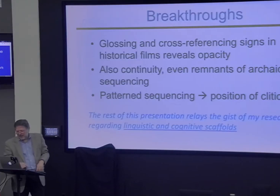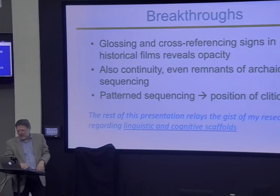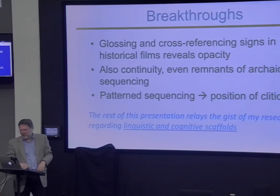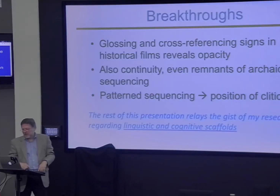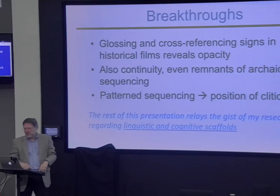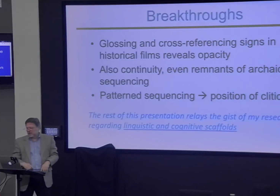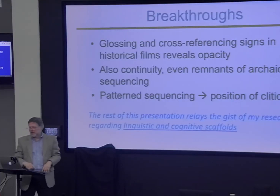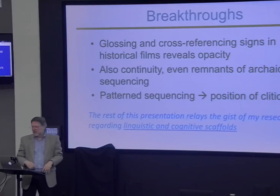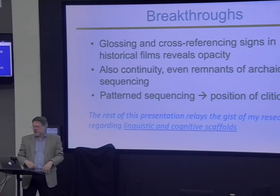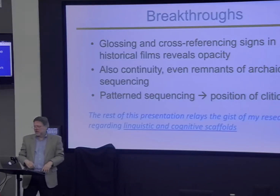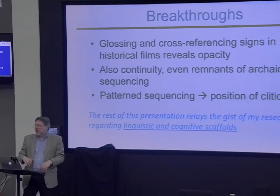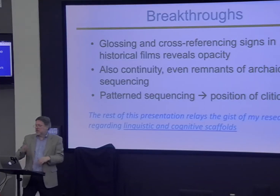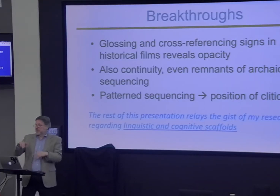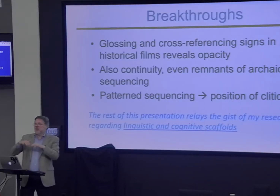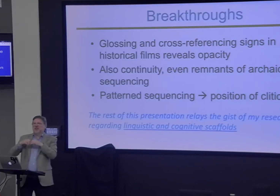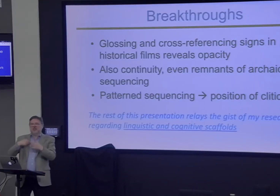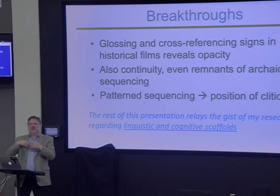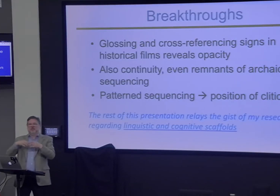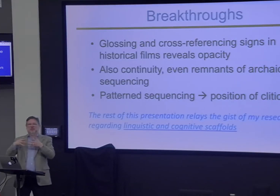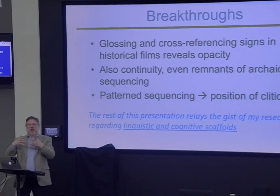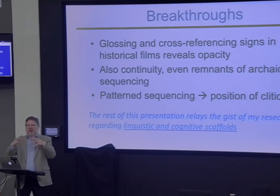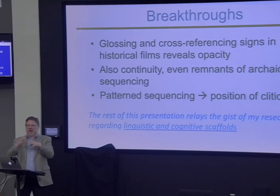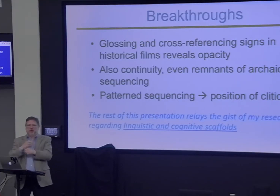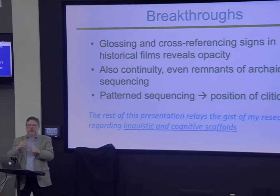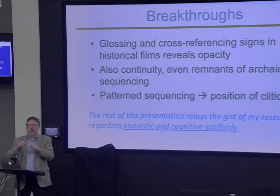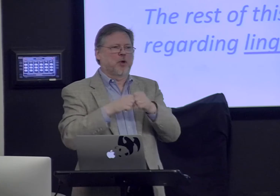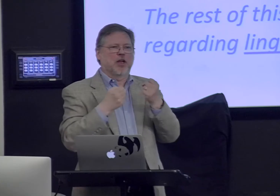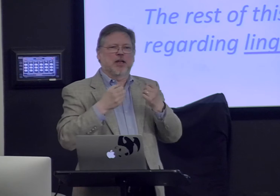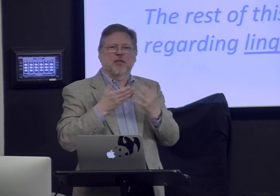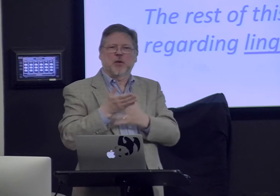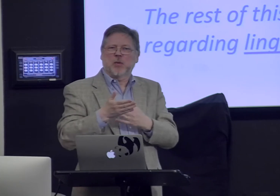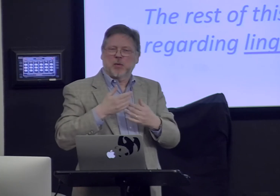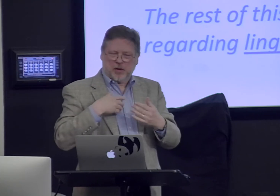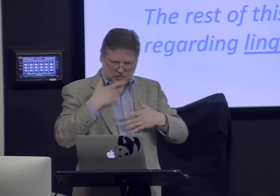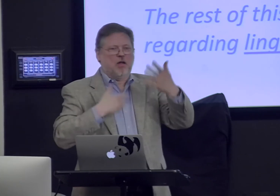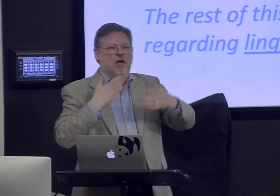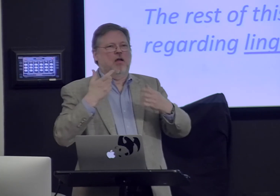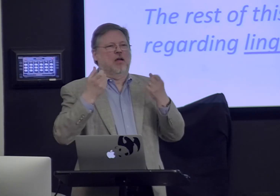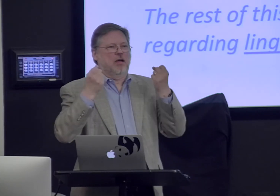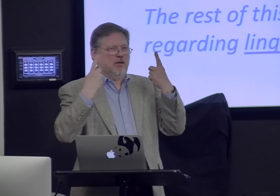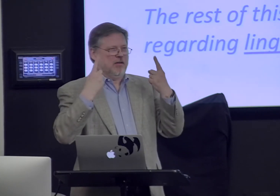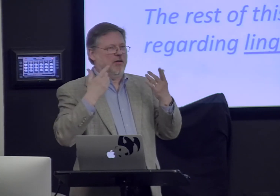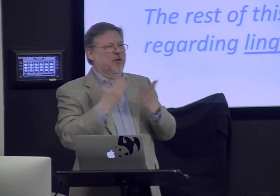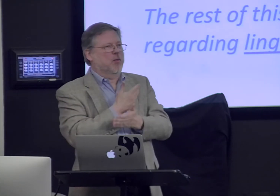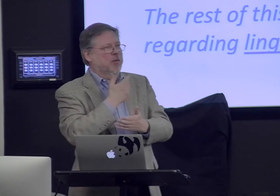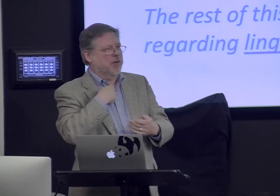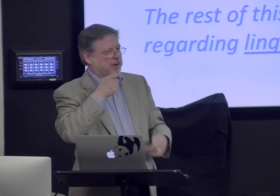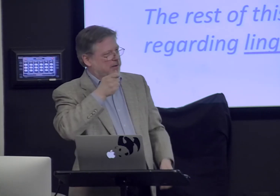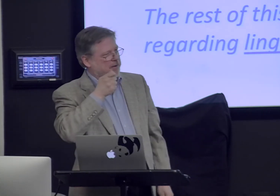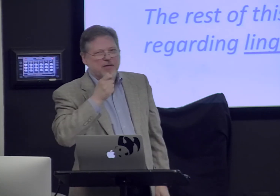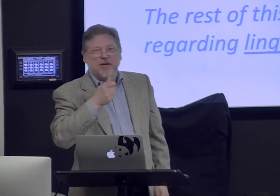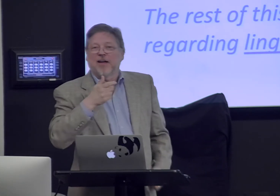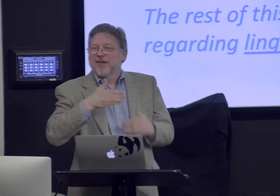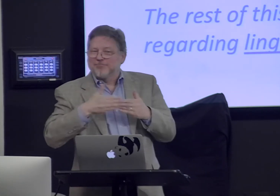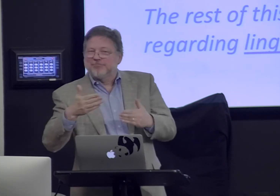not this gesture, the sign from French Sign Language that meant bad could then be used in a different way. We started to